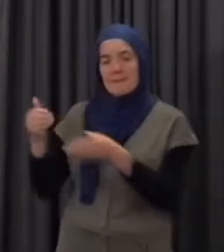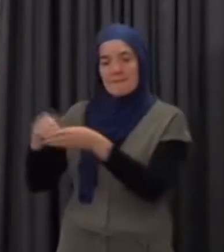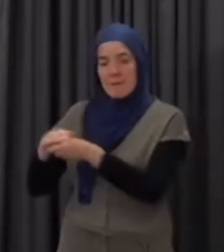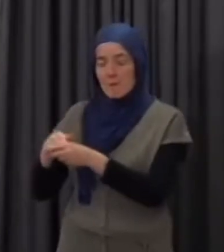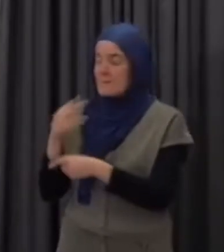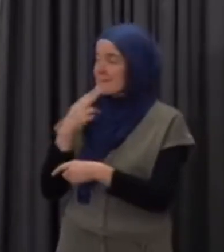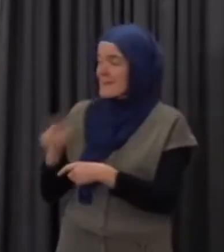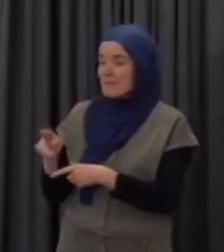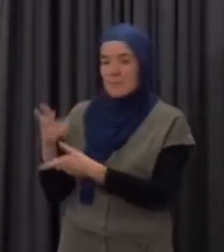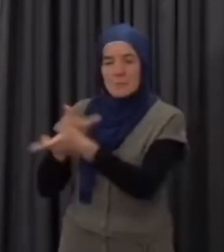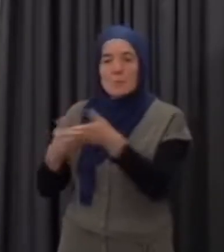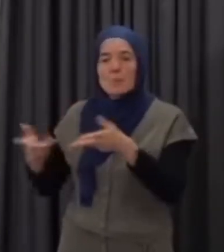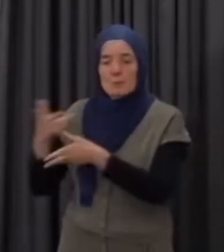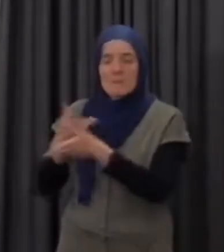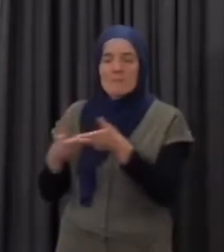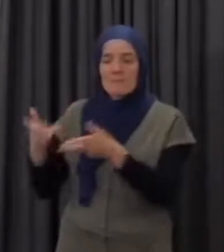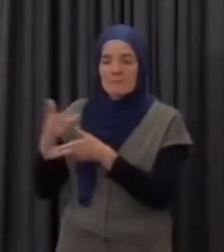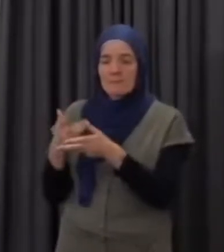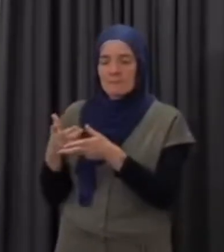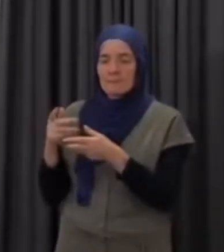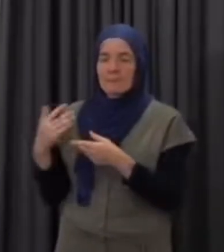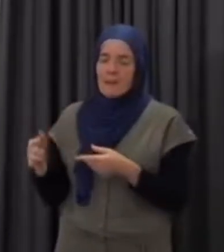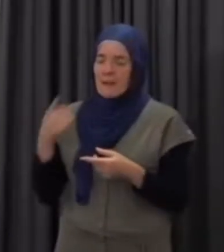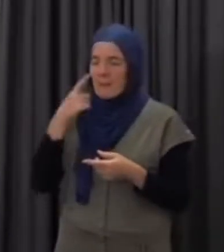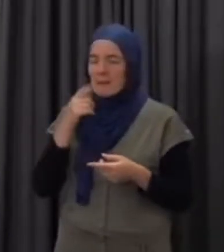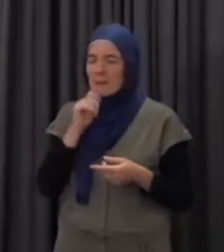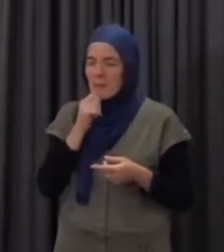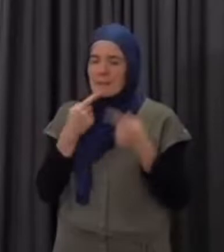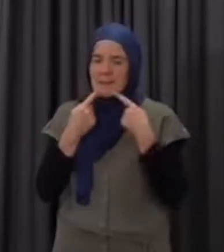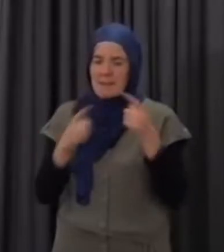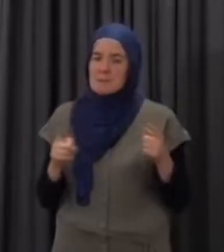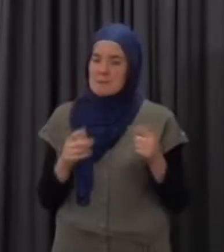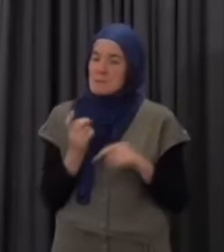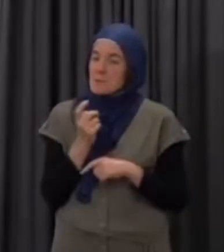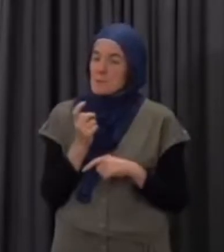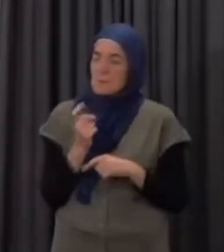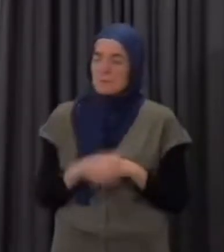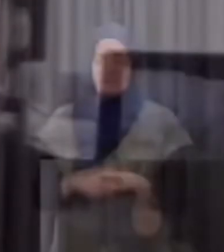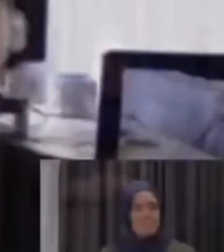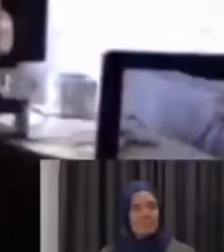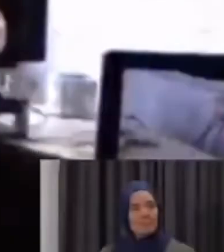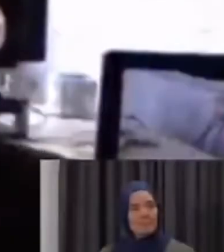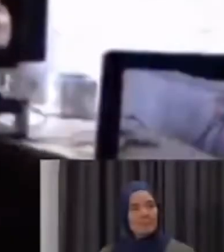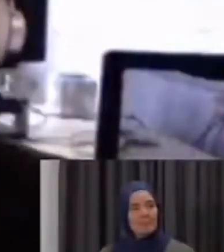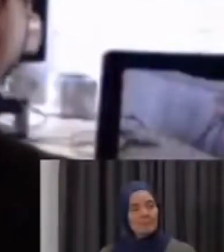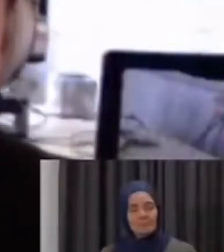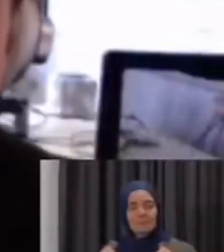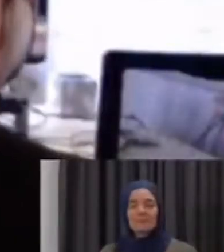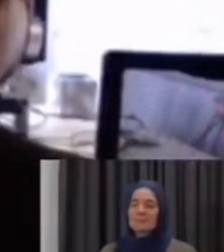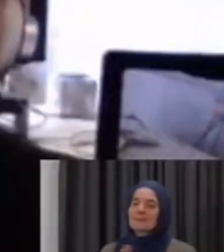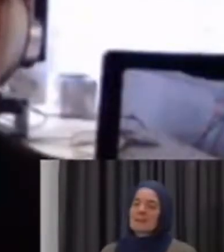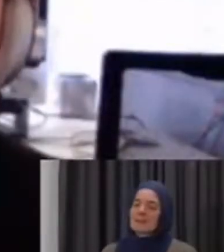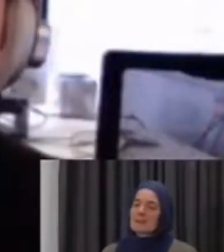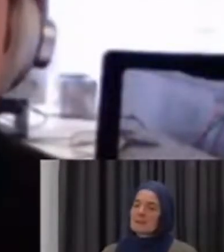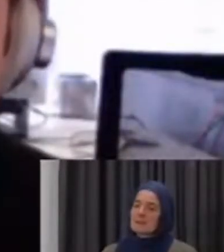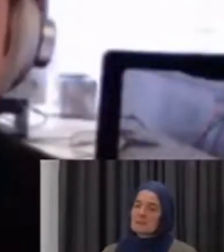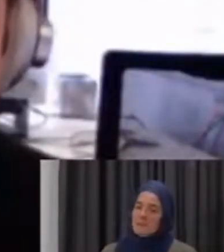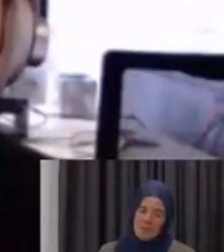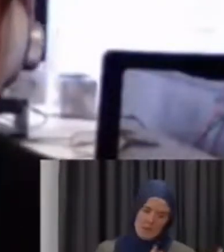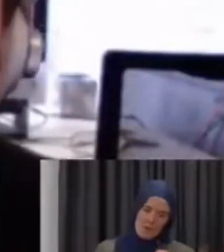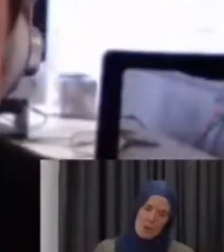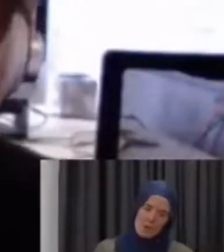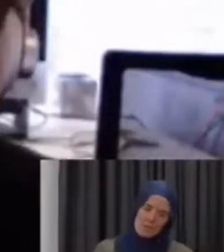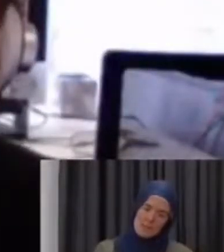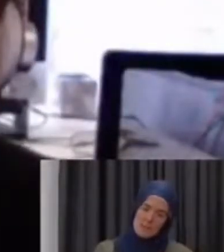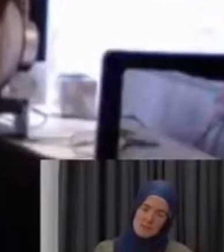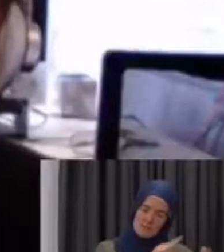be an announcement about this positive development and its implications in due course. Thank you. And secondly, as lockdown restrictions are